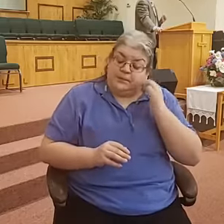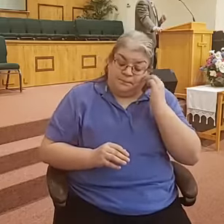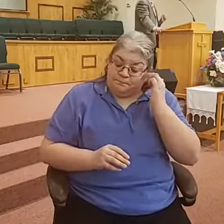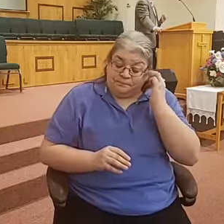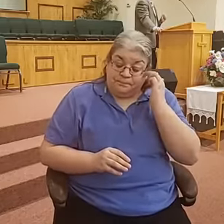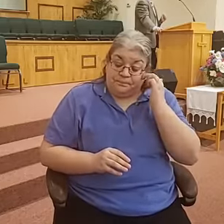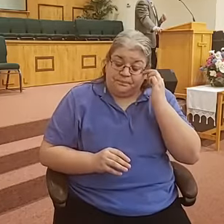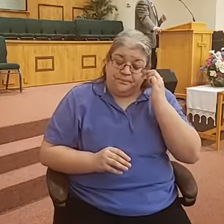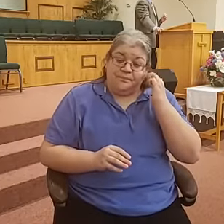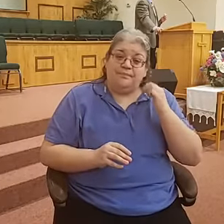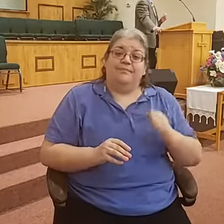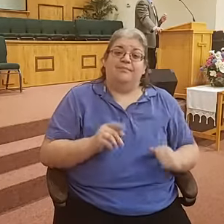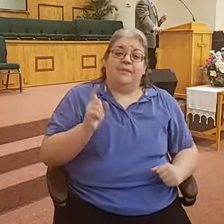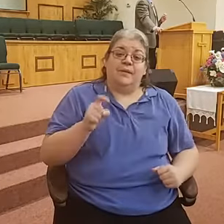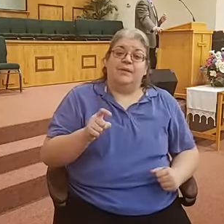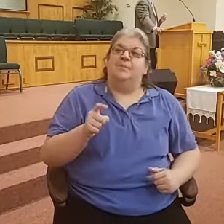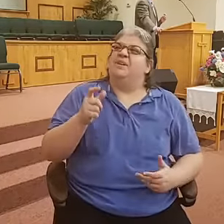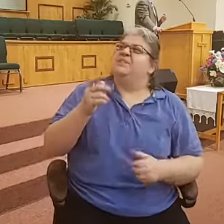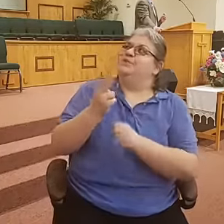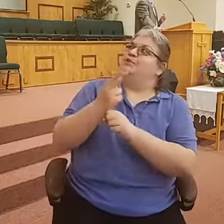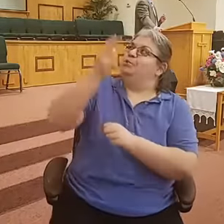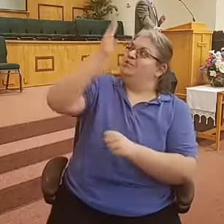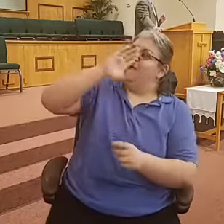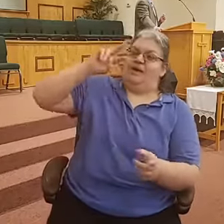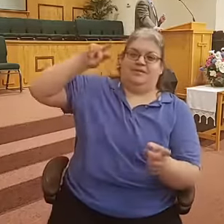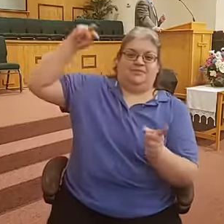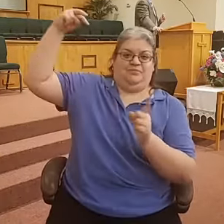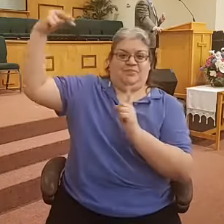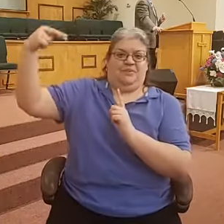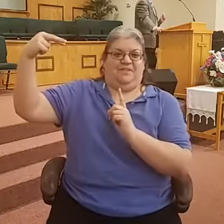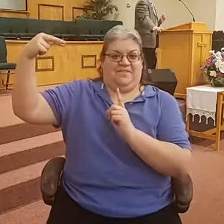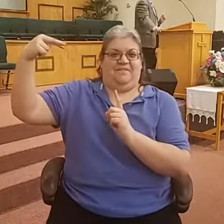Unless they look at things from God's vantage point.